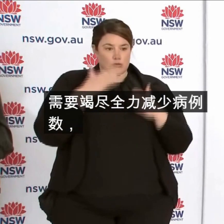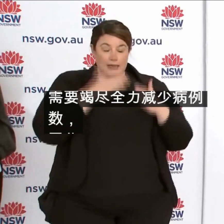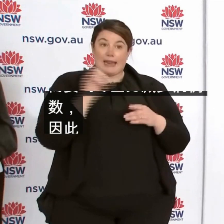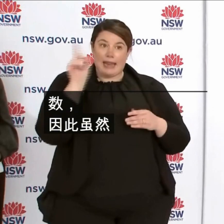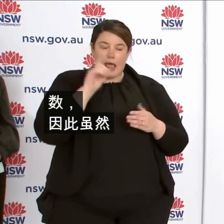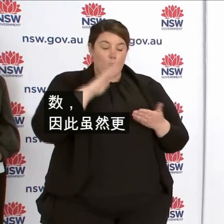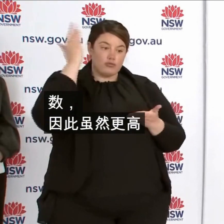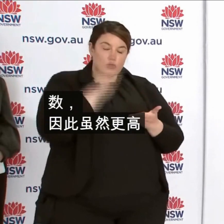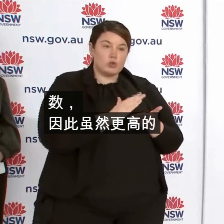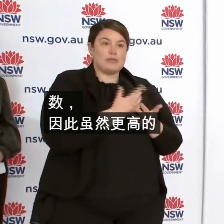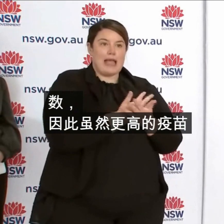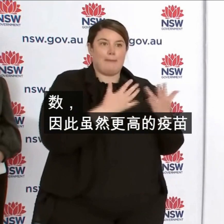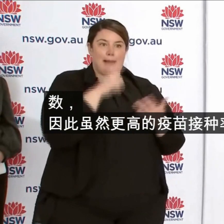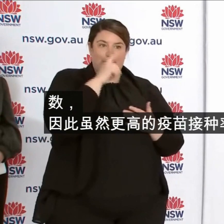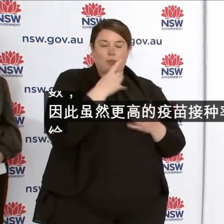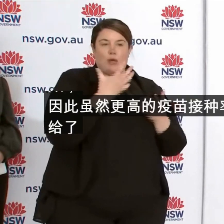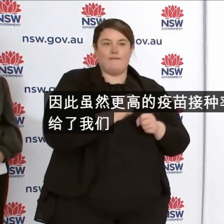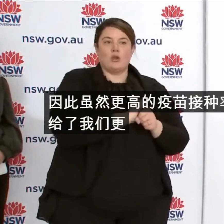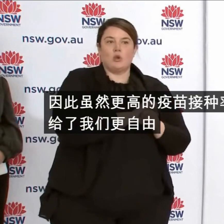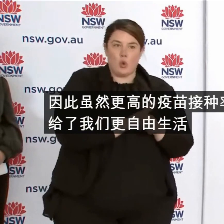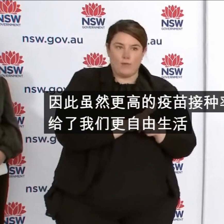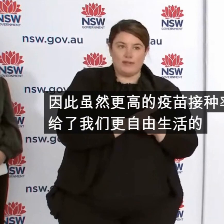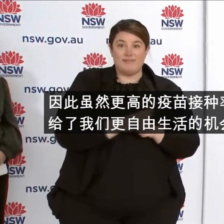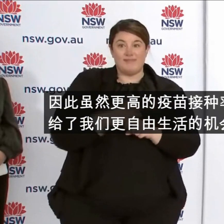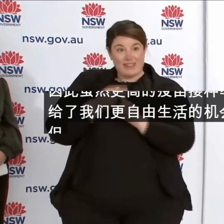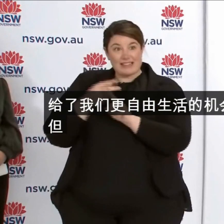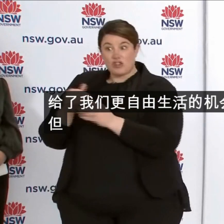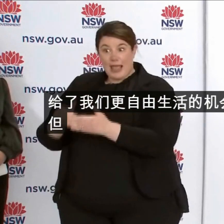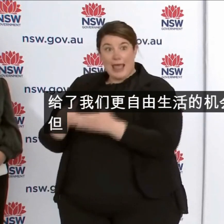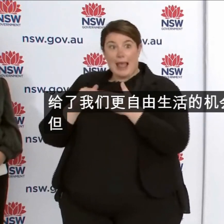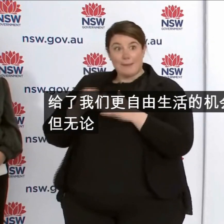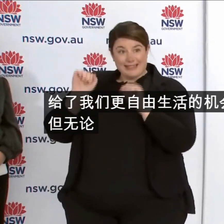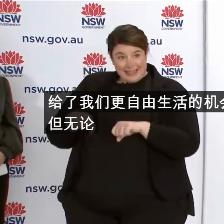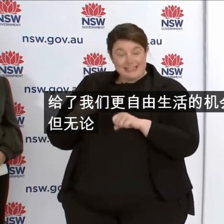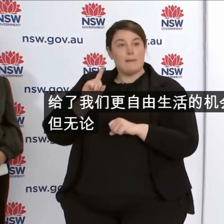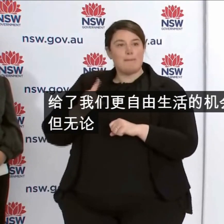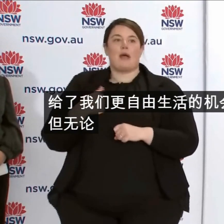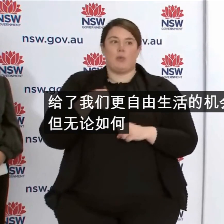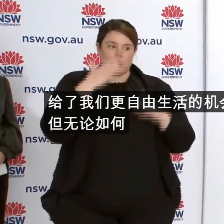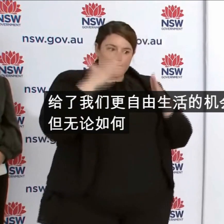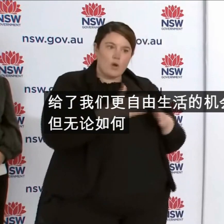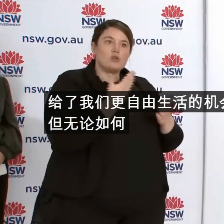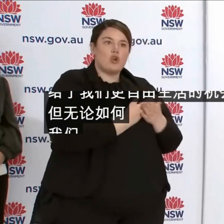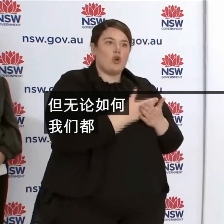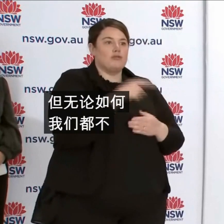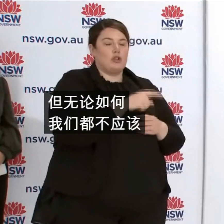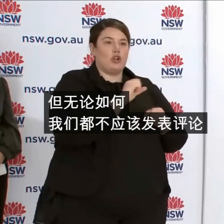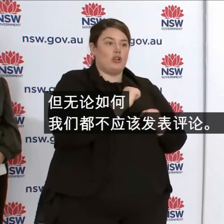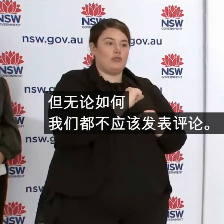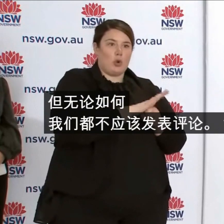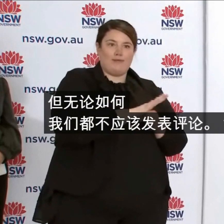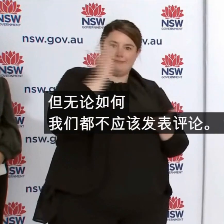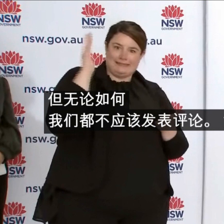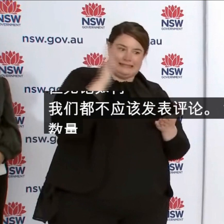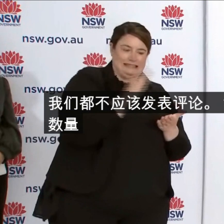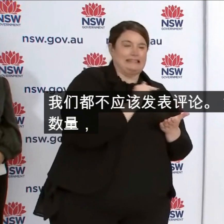numbers. So whilst the high vaccination rates gives us those opportunities to live more freely, it is not in any way a comment that we